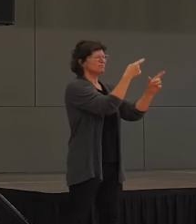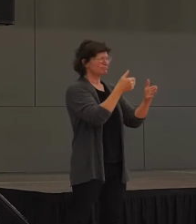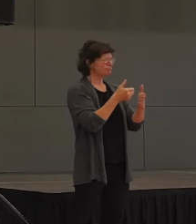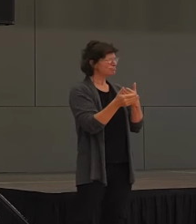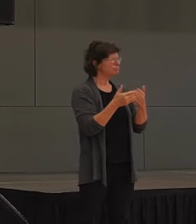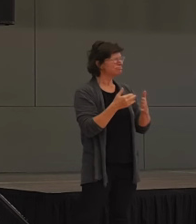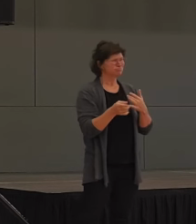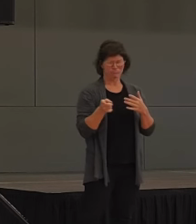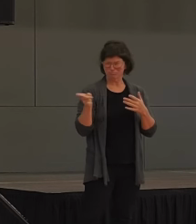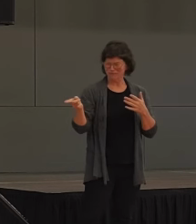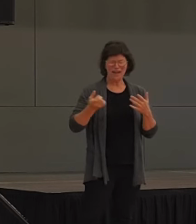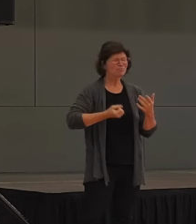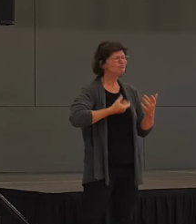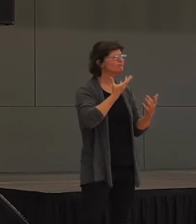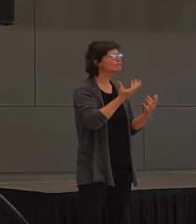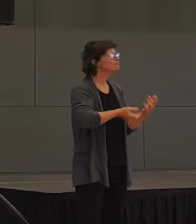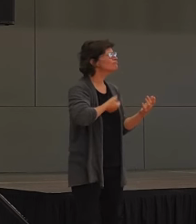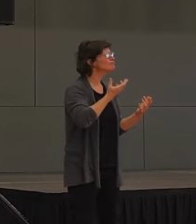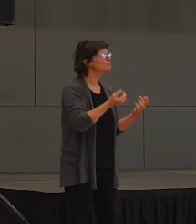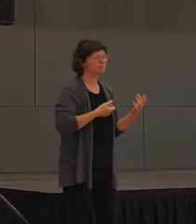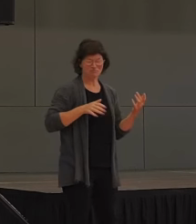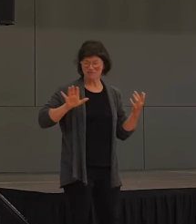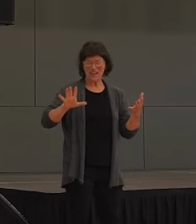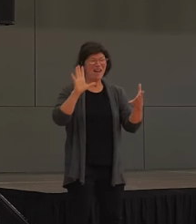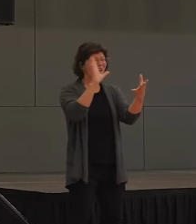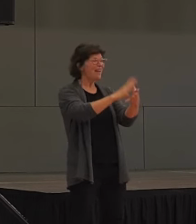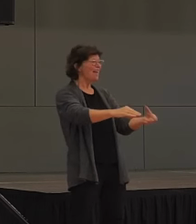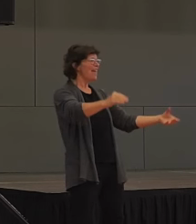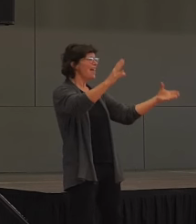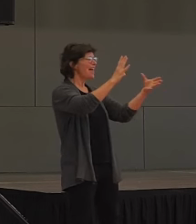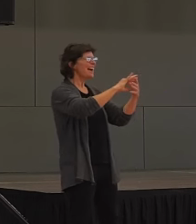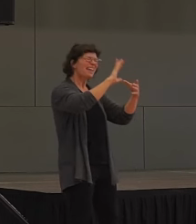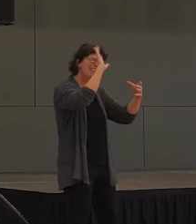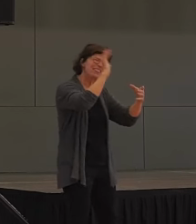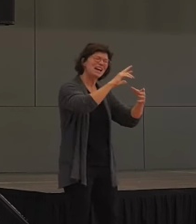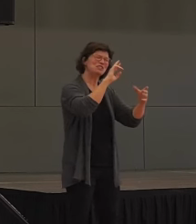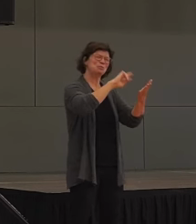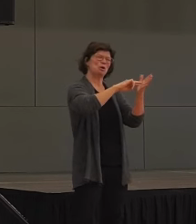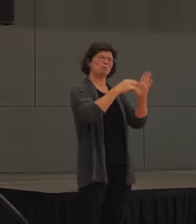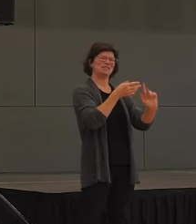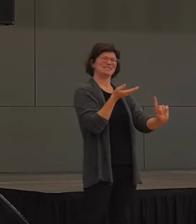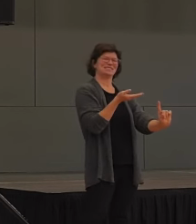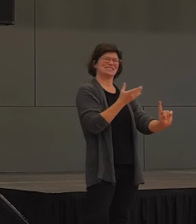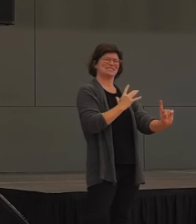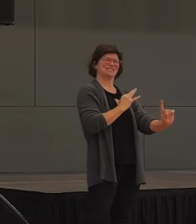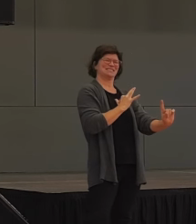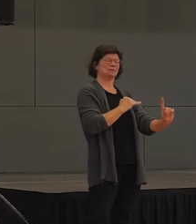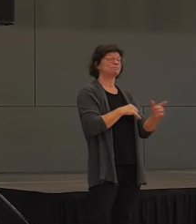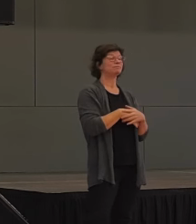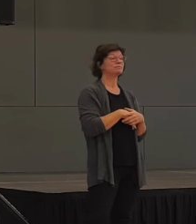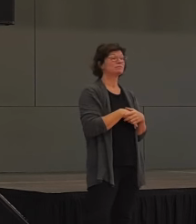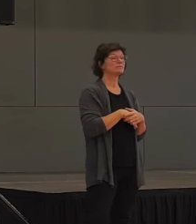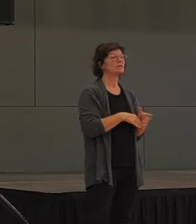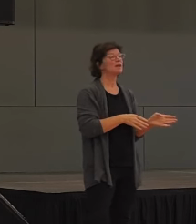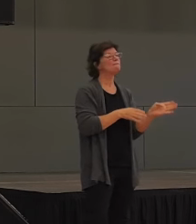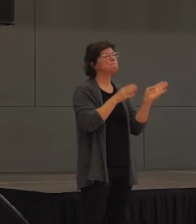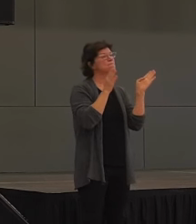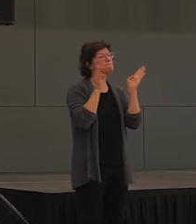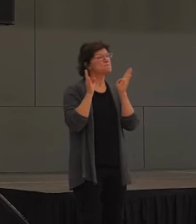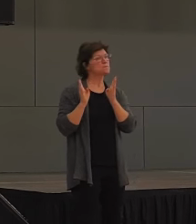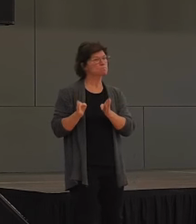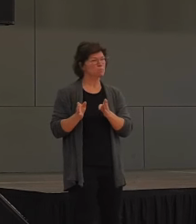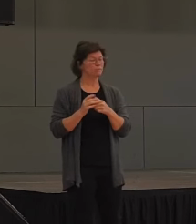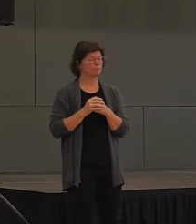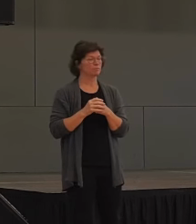matter that they kept telling you stories. That's the purpose of this, right? The other caveat is if